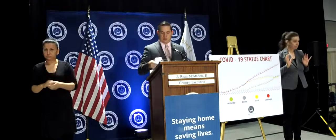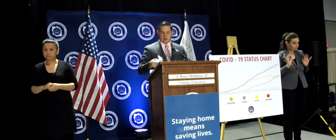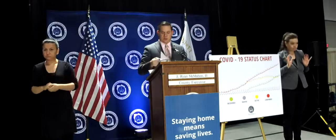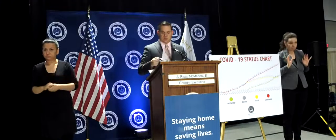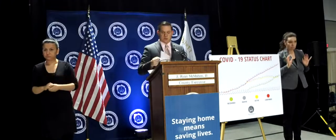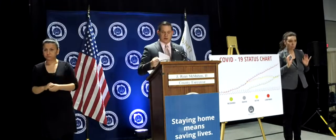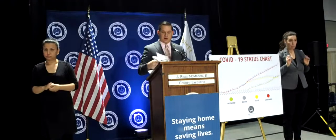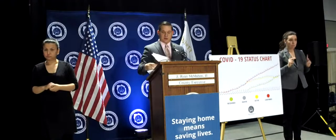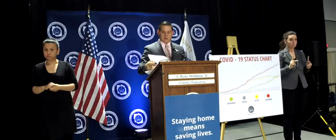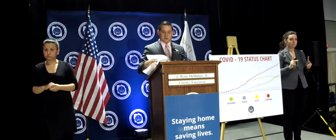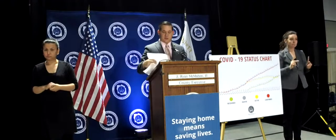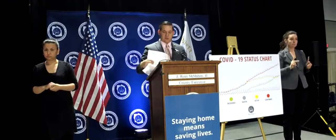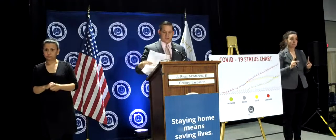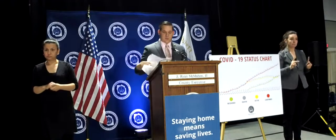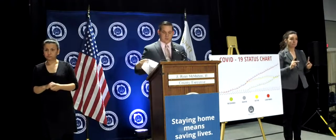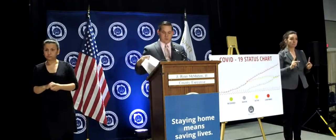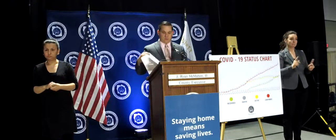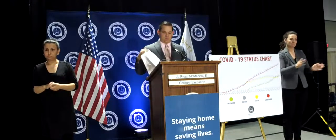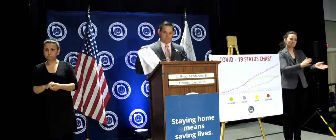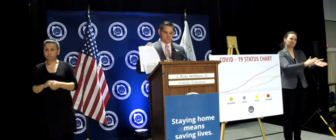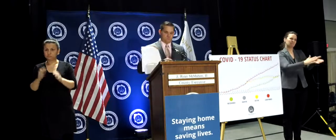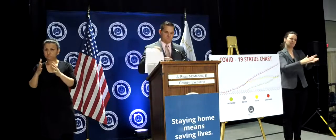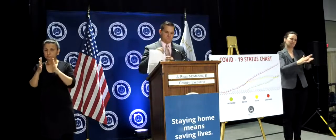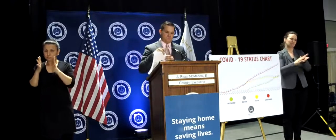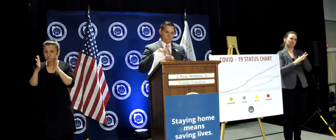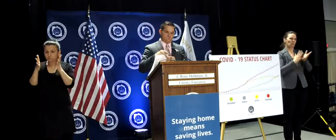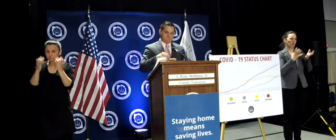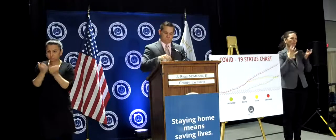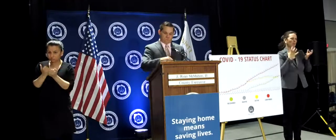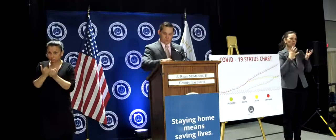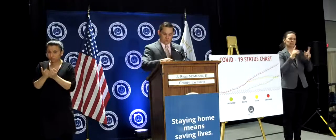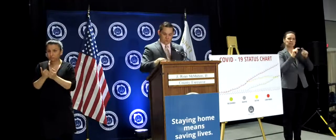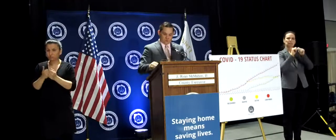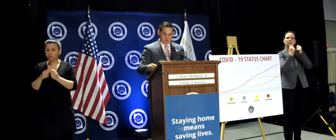Okay, I got to give a big shout out to some of my team here.